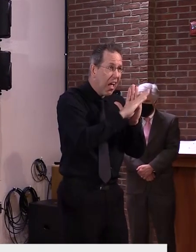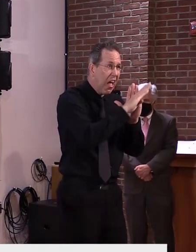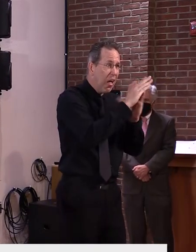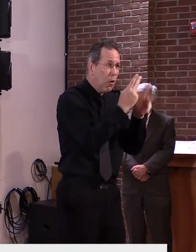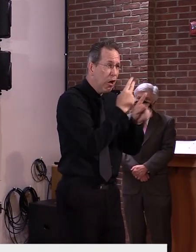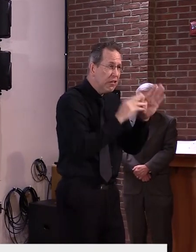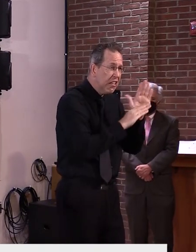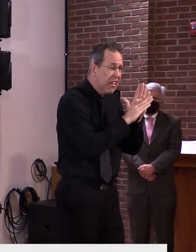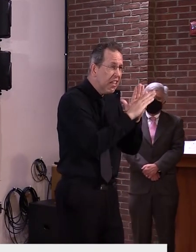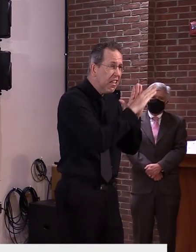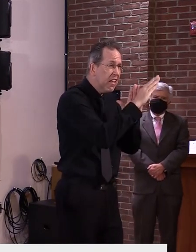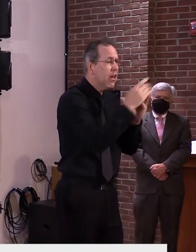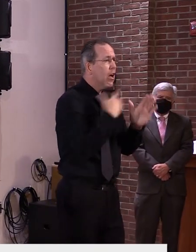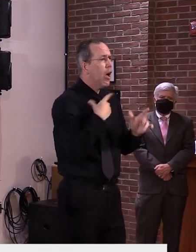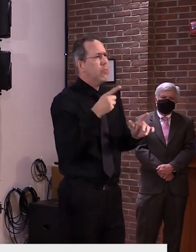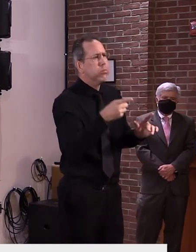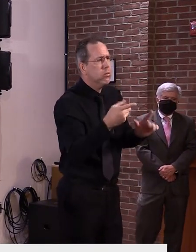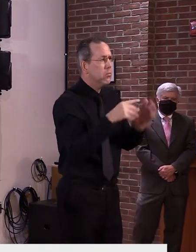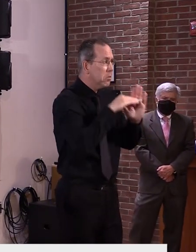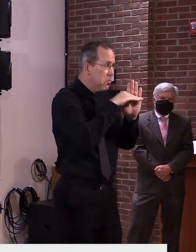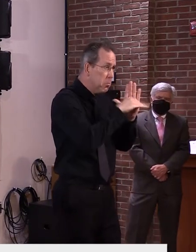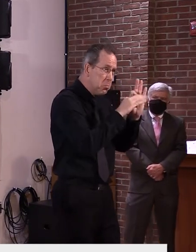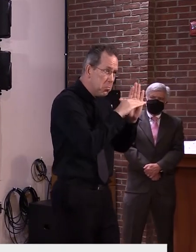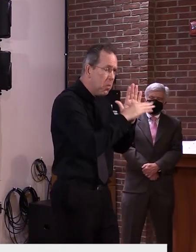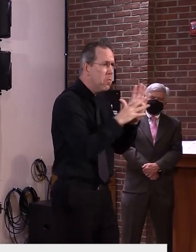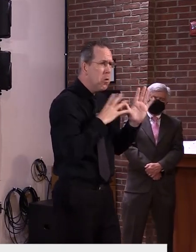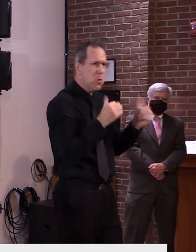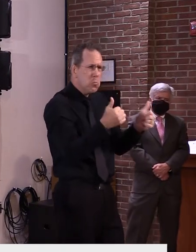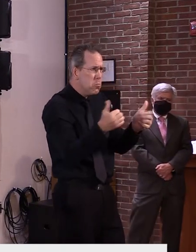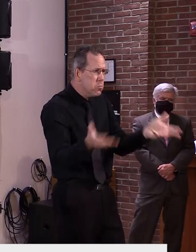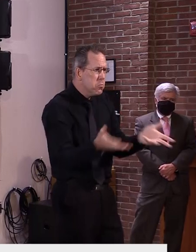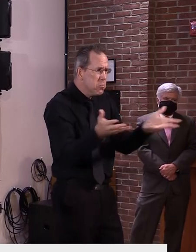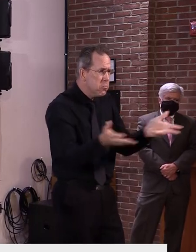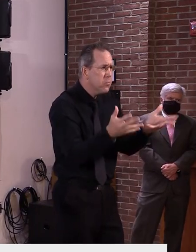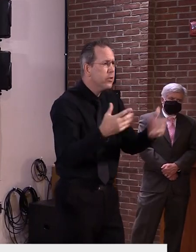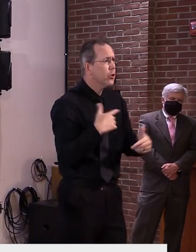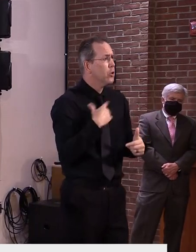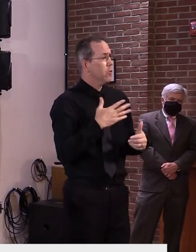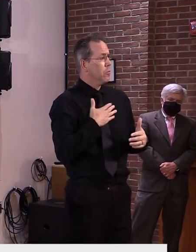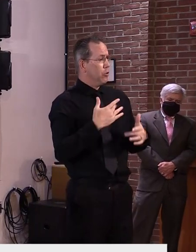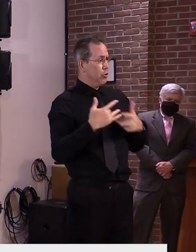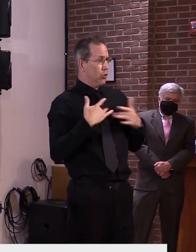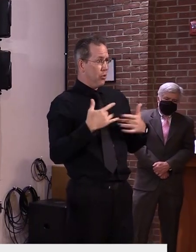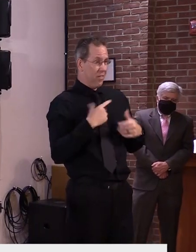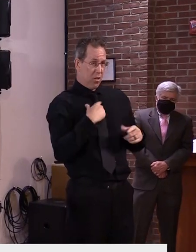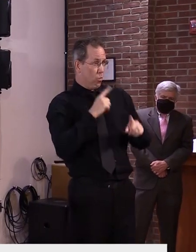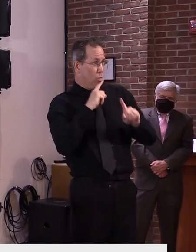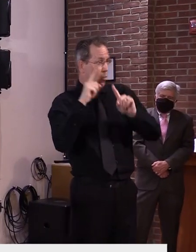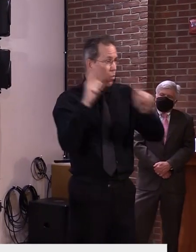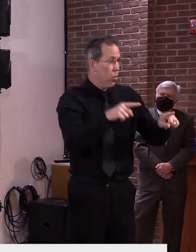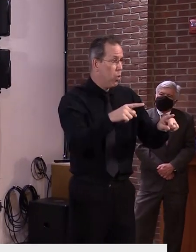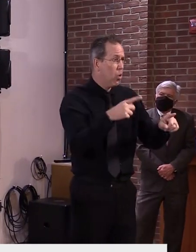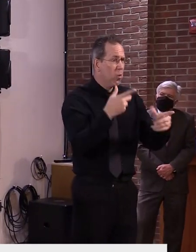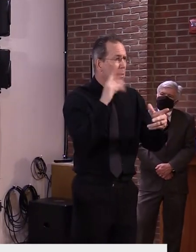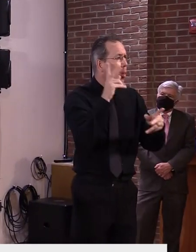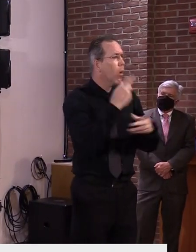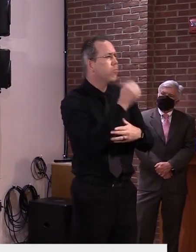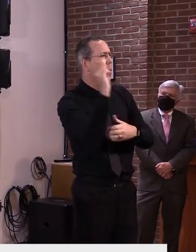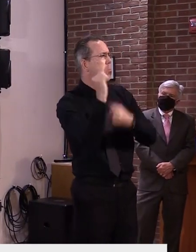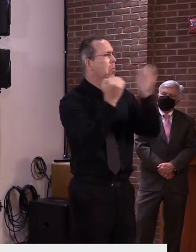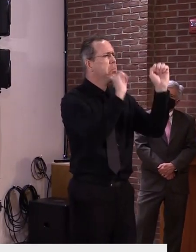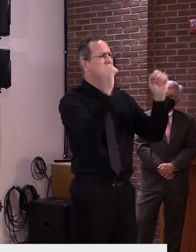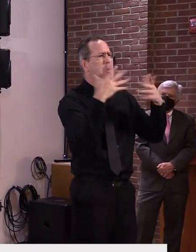will create unnecessary conflict. And with the numbers we see in Vermont, particularly in our most rural